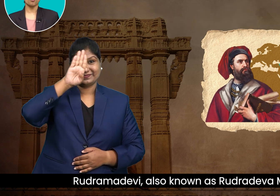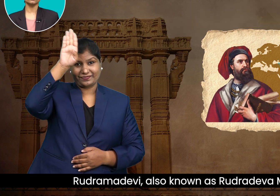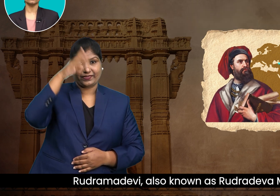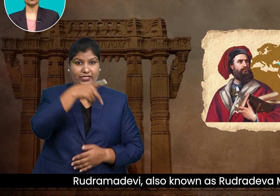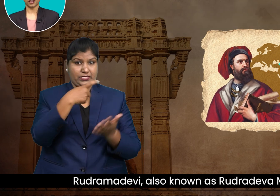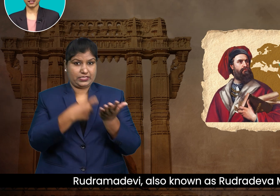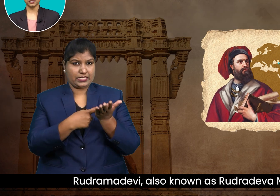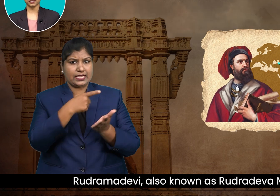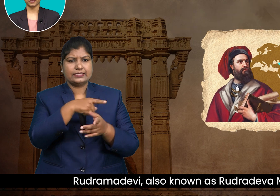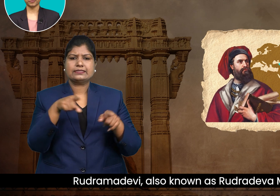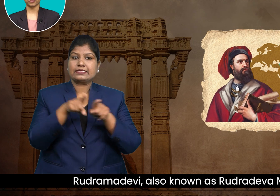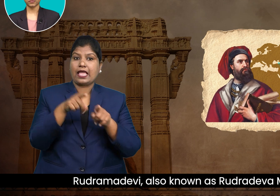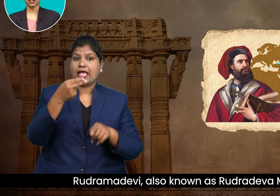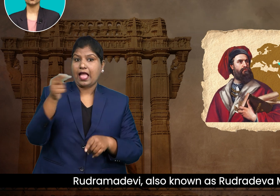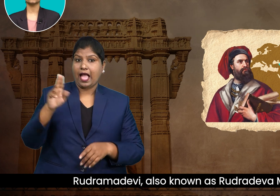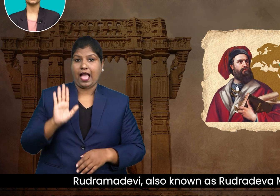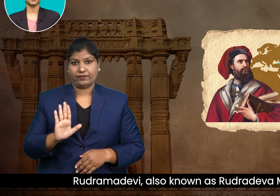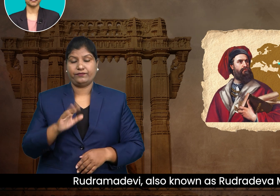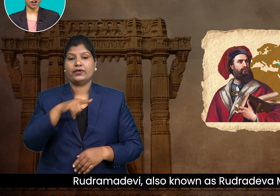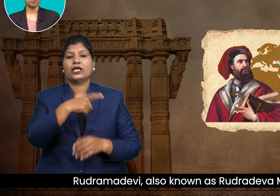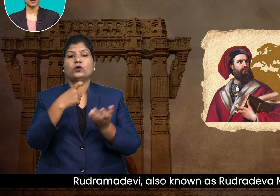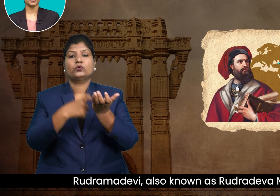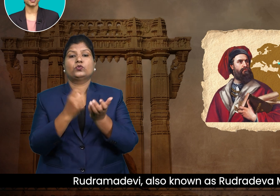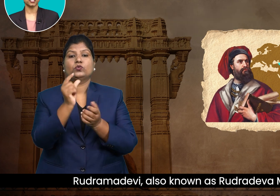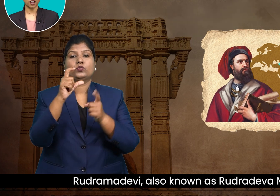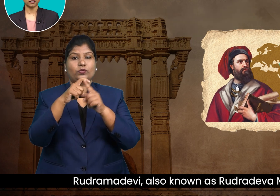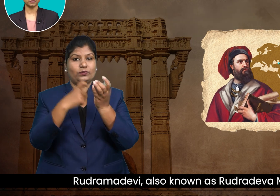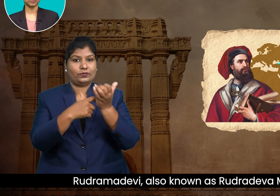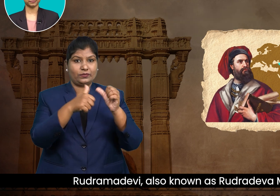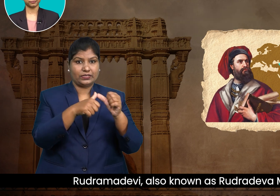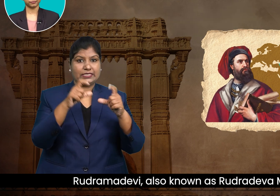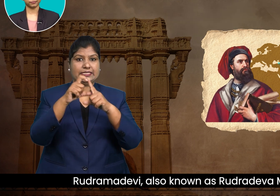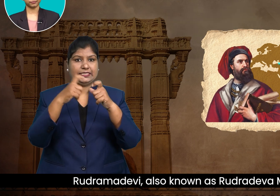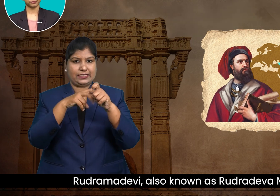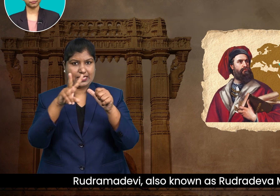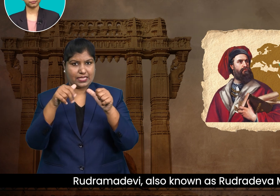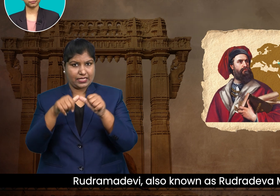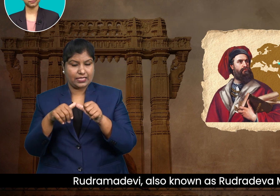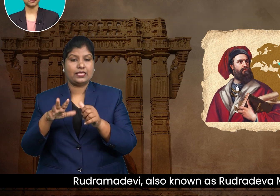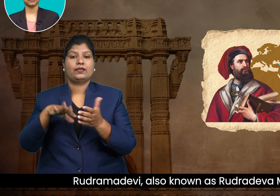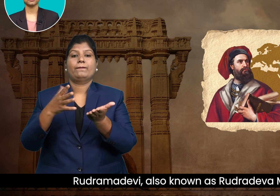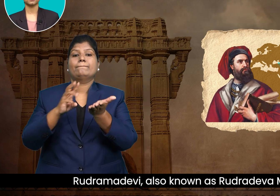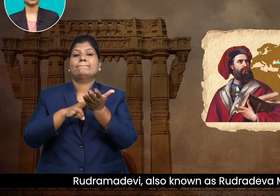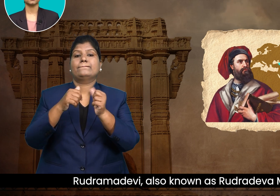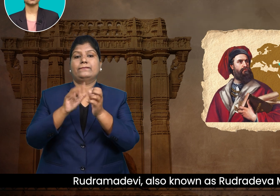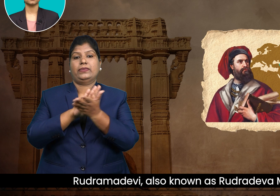Rudramadevi, also known as Rudradeva Maharaja,